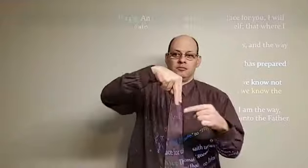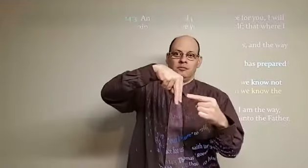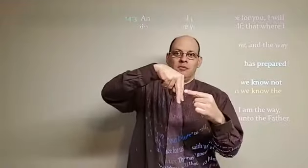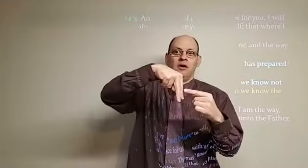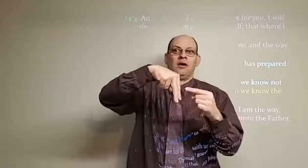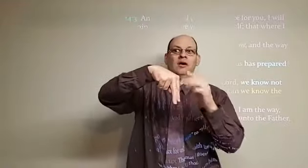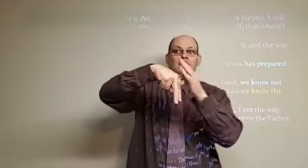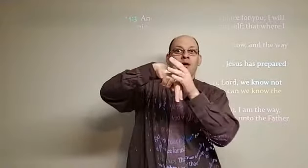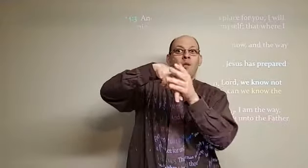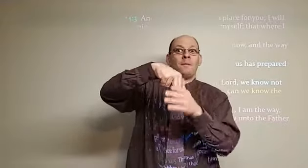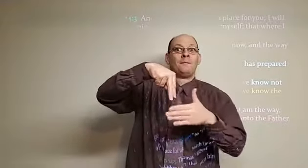and so God